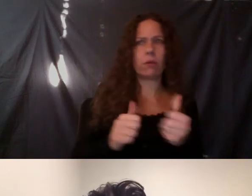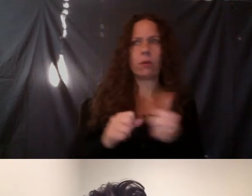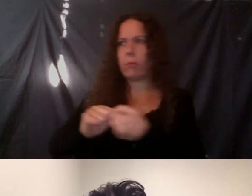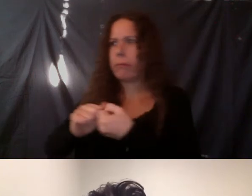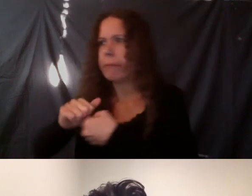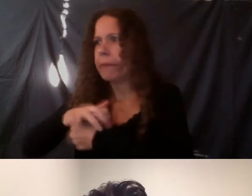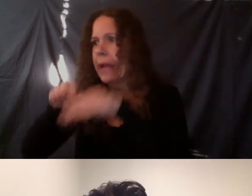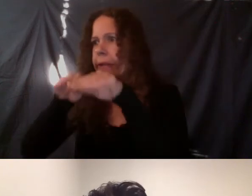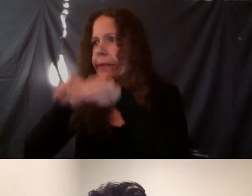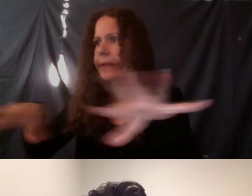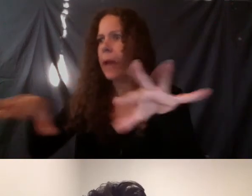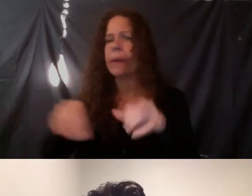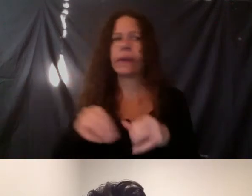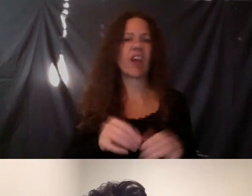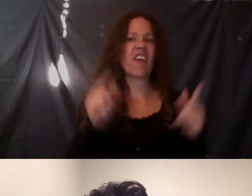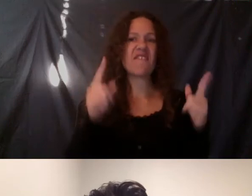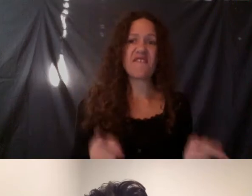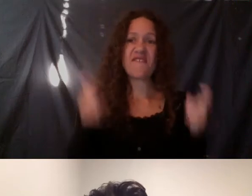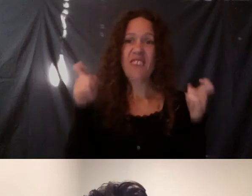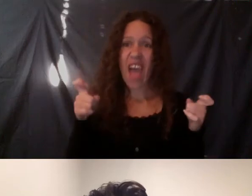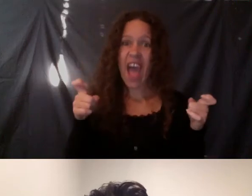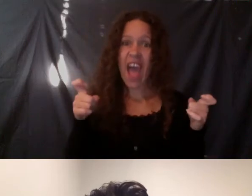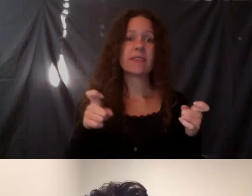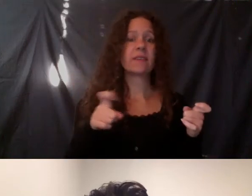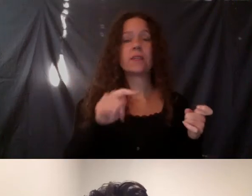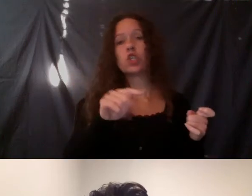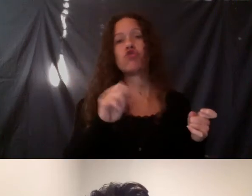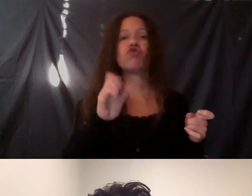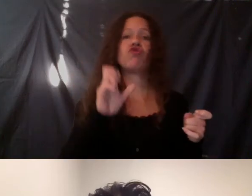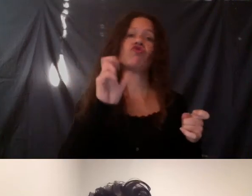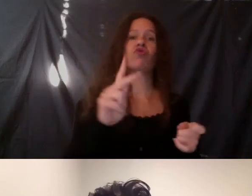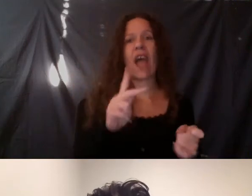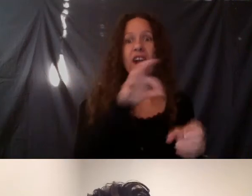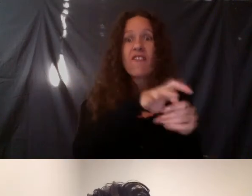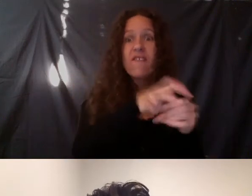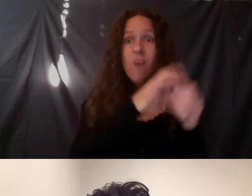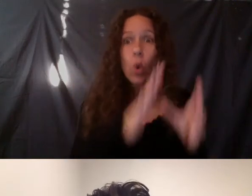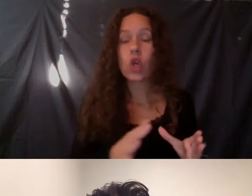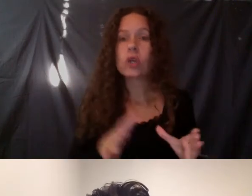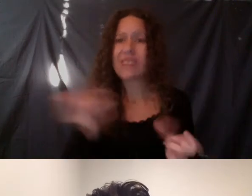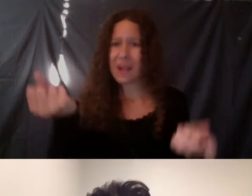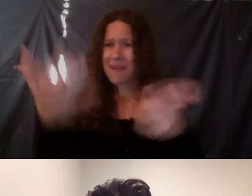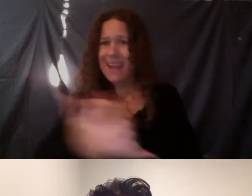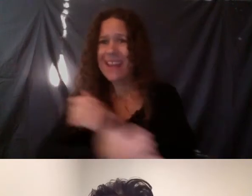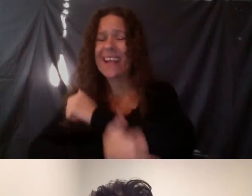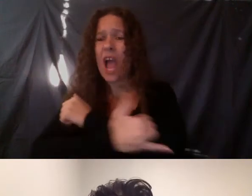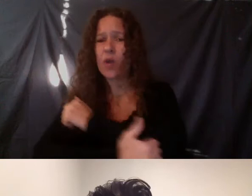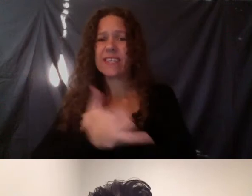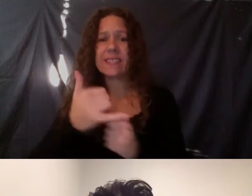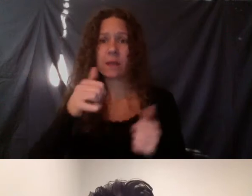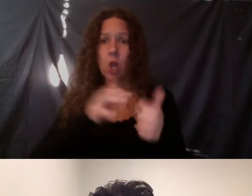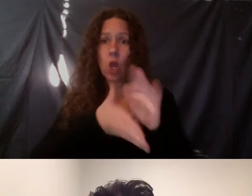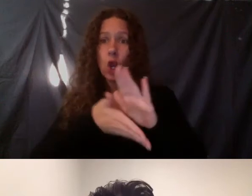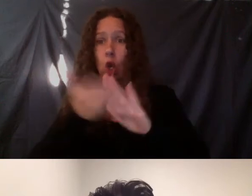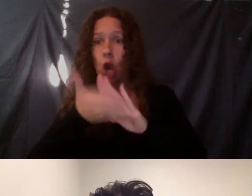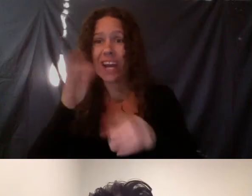the fast-tracked Voters' Choice Act in a lot of places, many counties running elections that they had